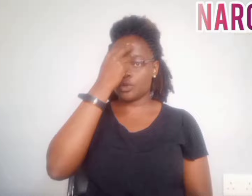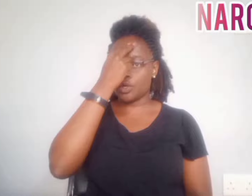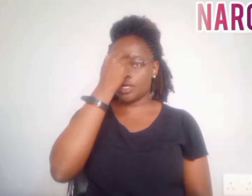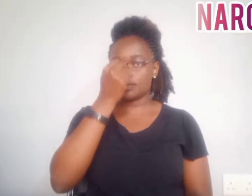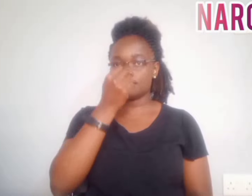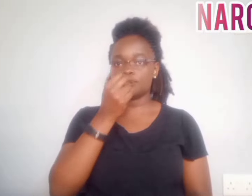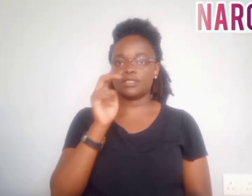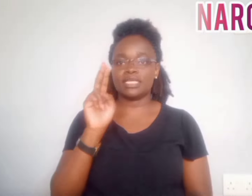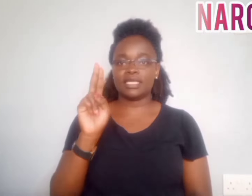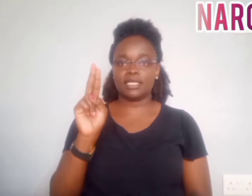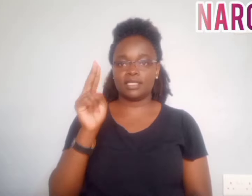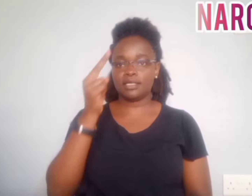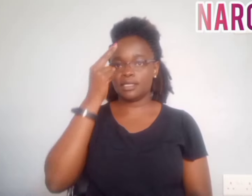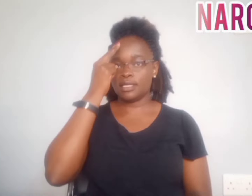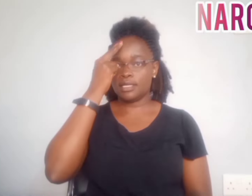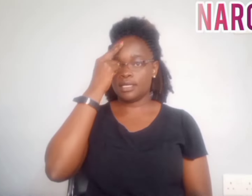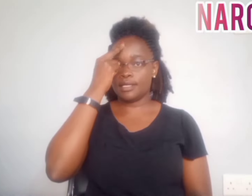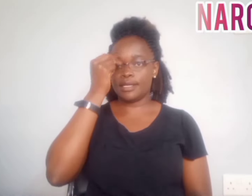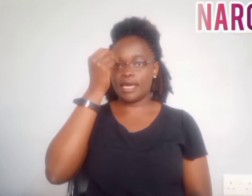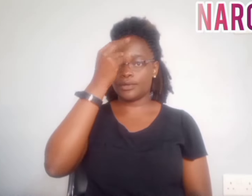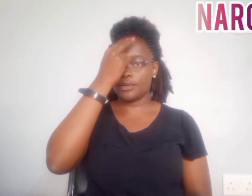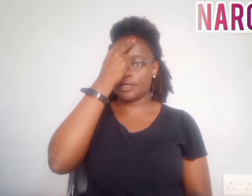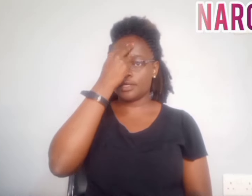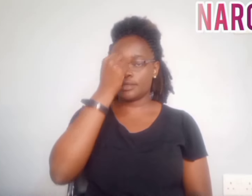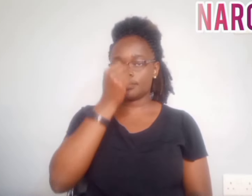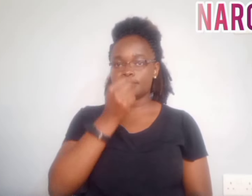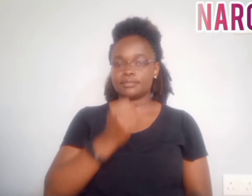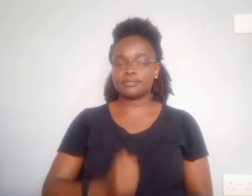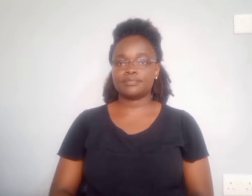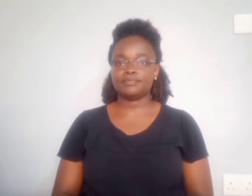Narok. With an N. Narok.